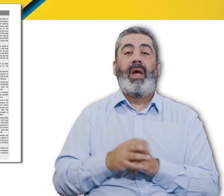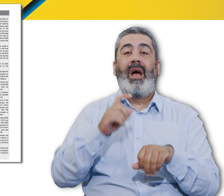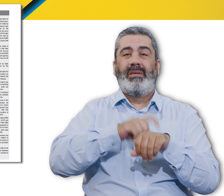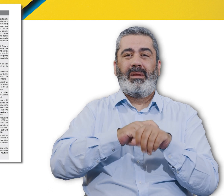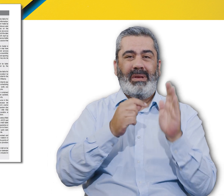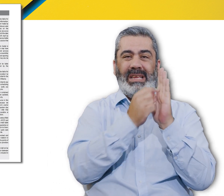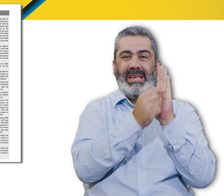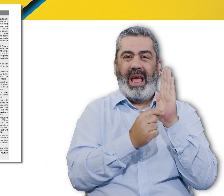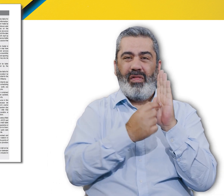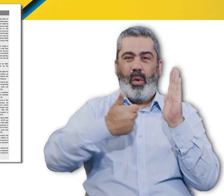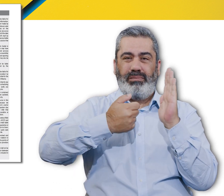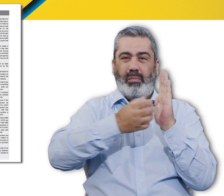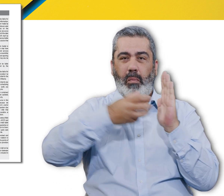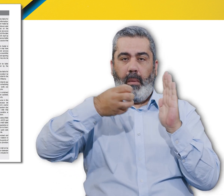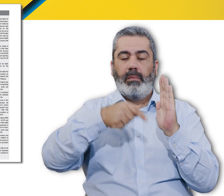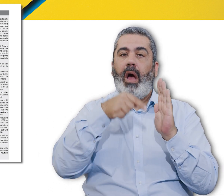Greece-Albania